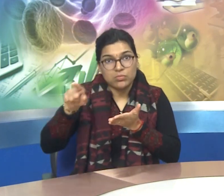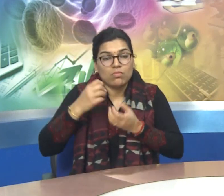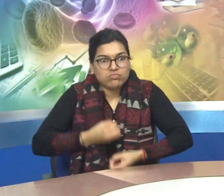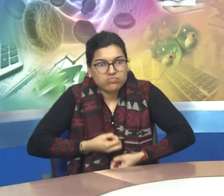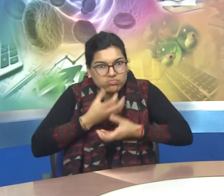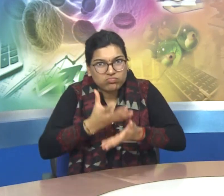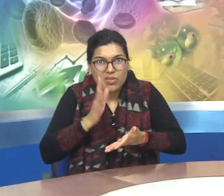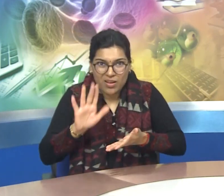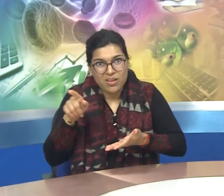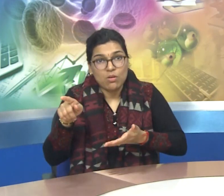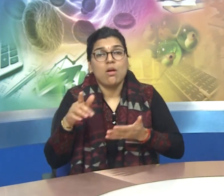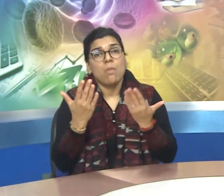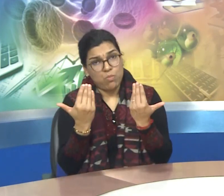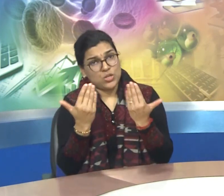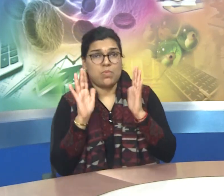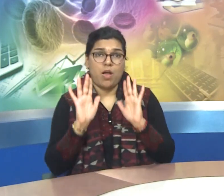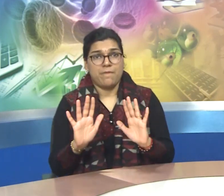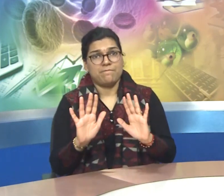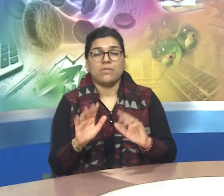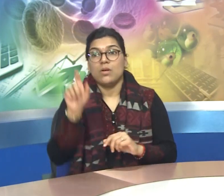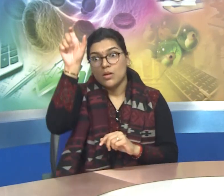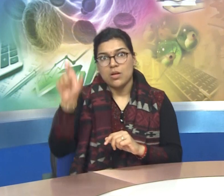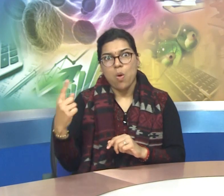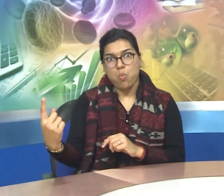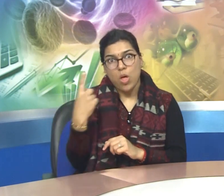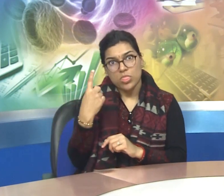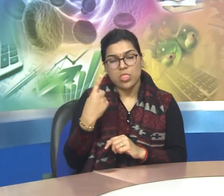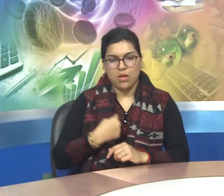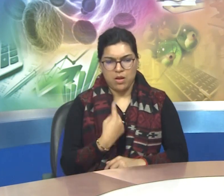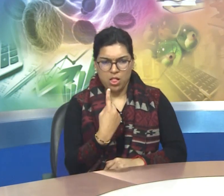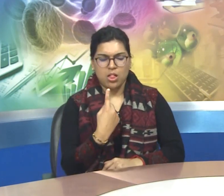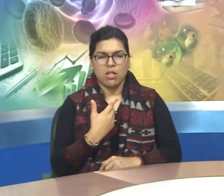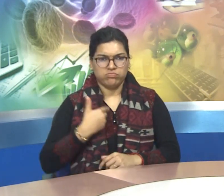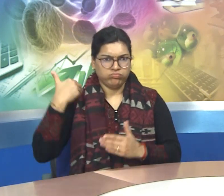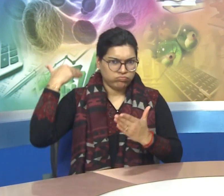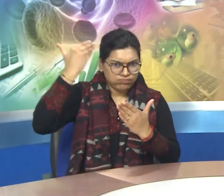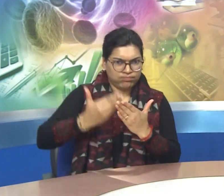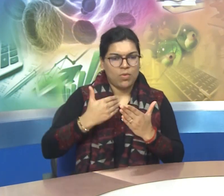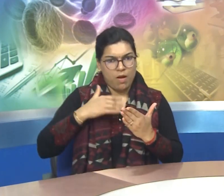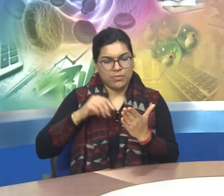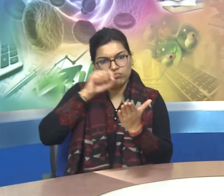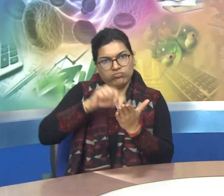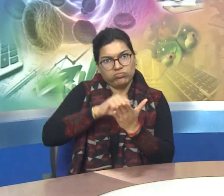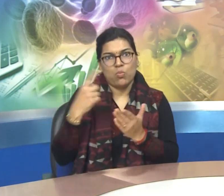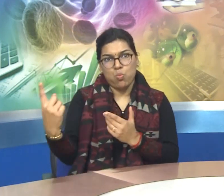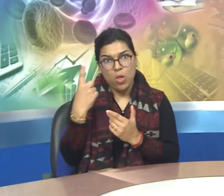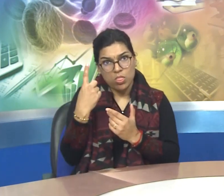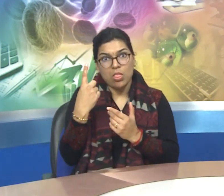And a biographical source may contain a biography of an individual